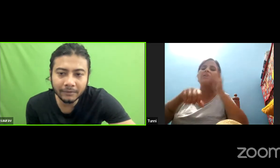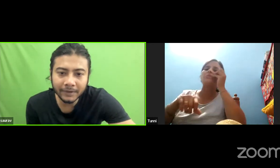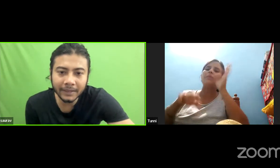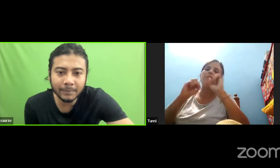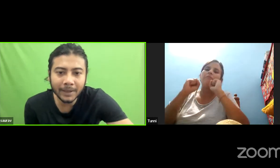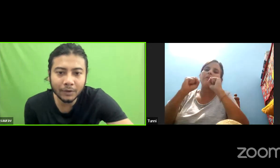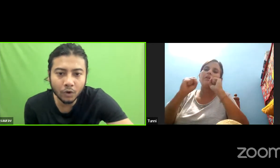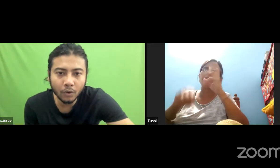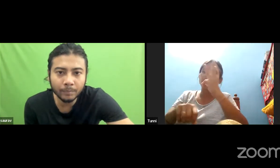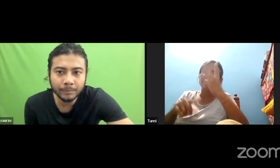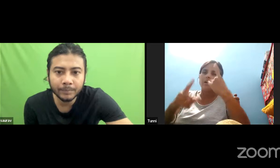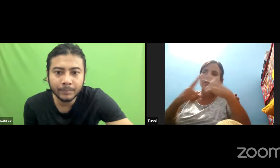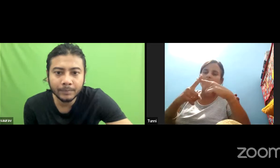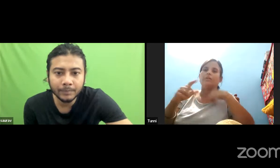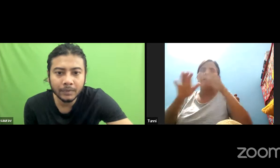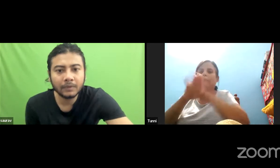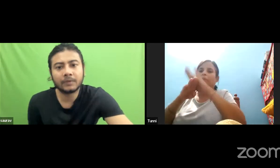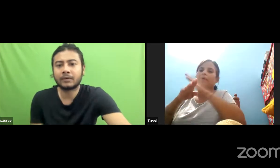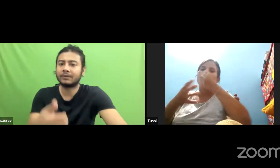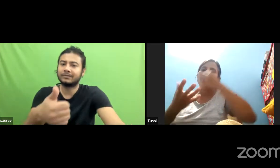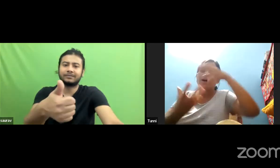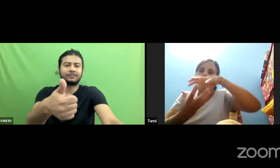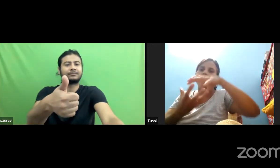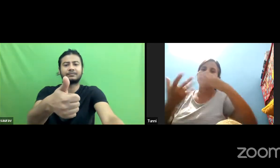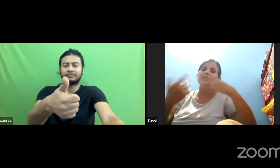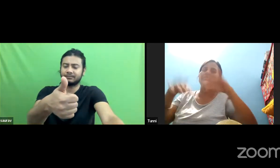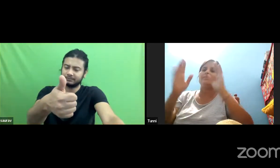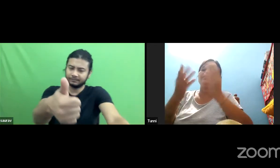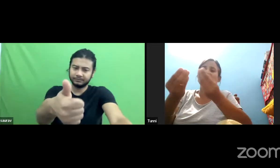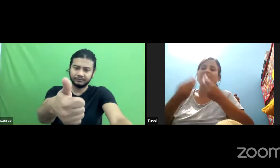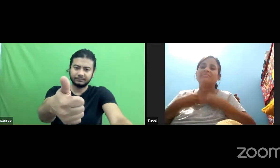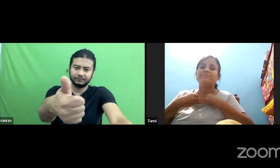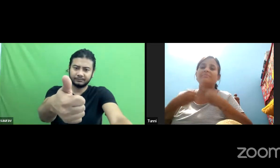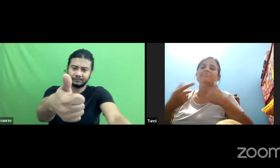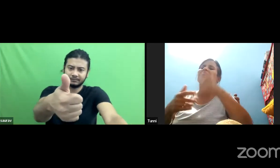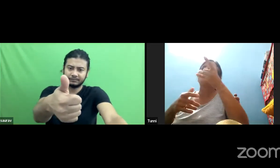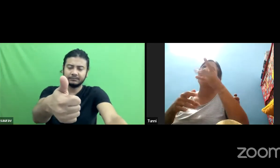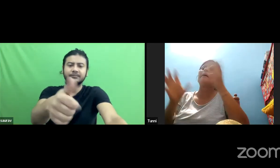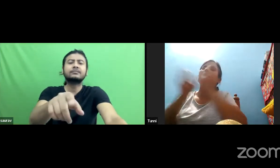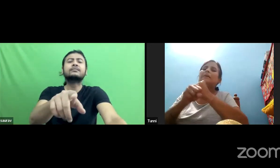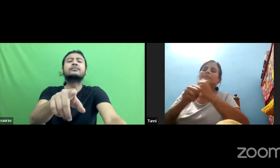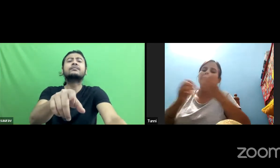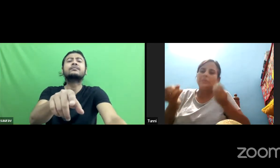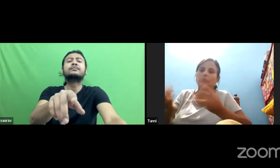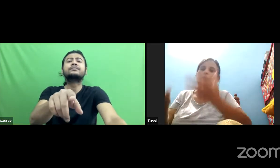when I come back? Yes. Why not? How does she travel? Does she travel in bus?